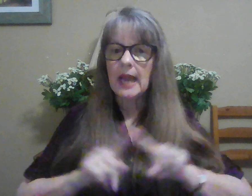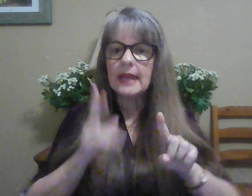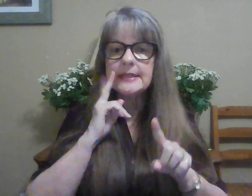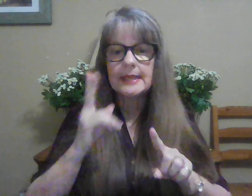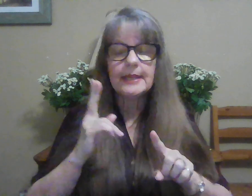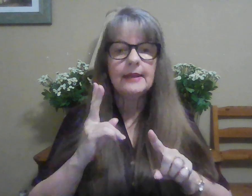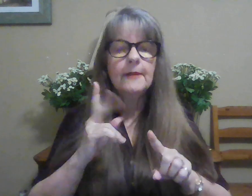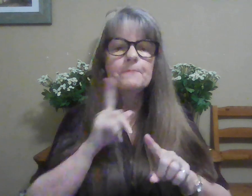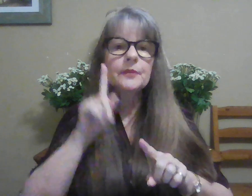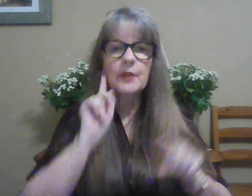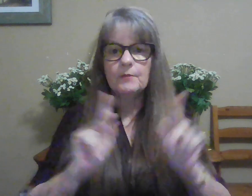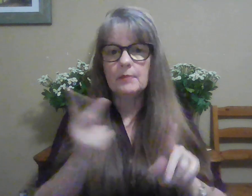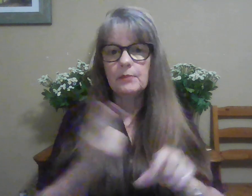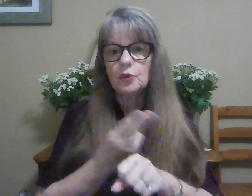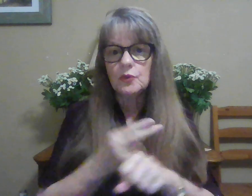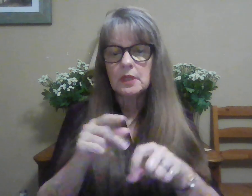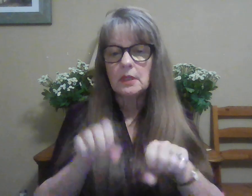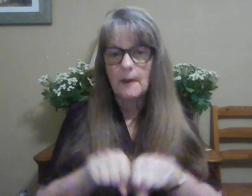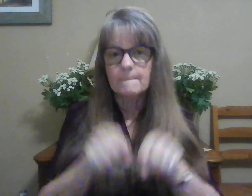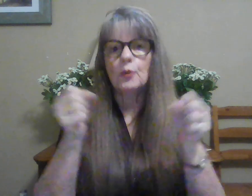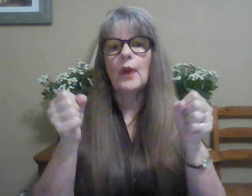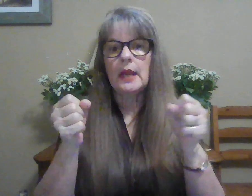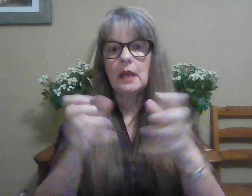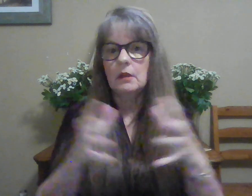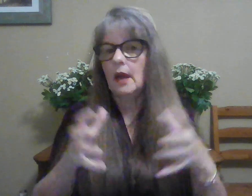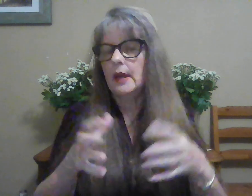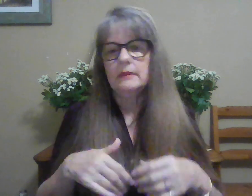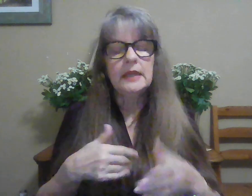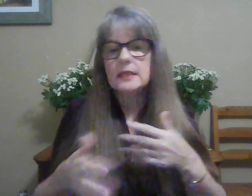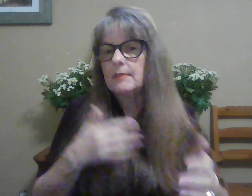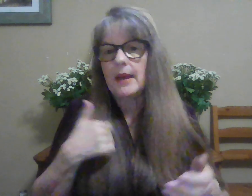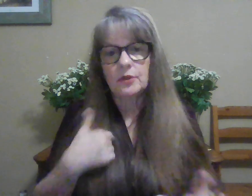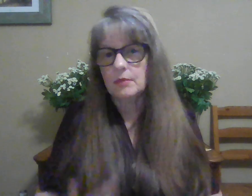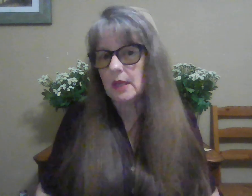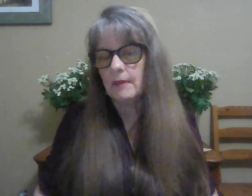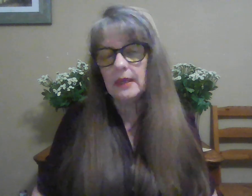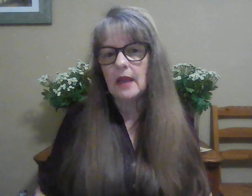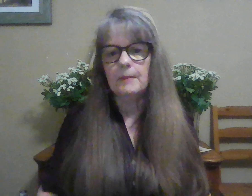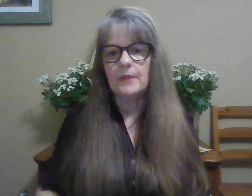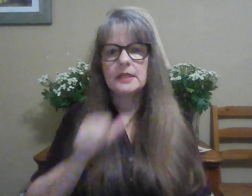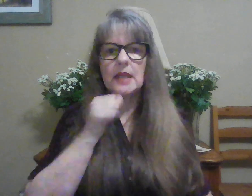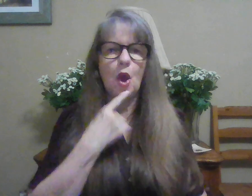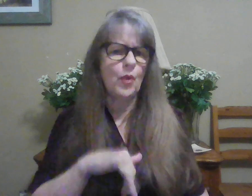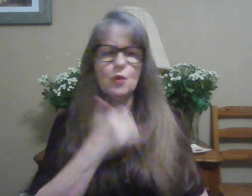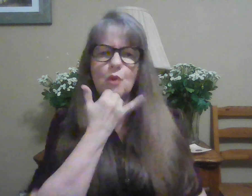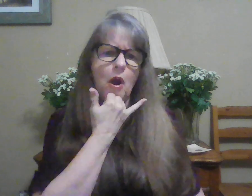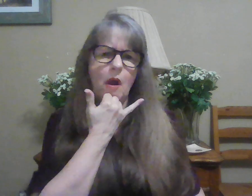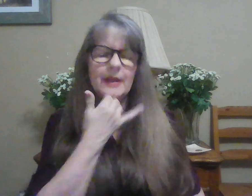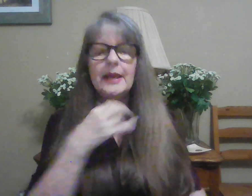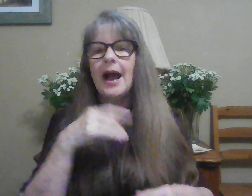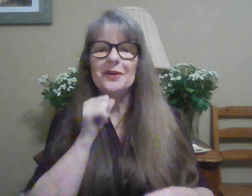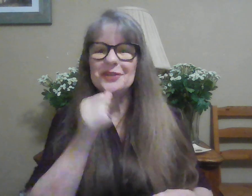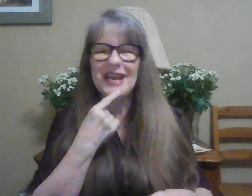I see deaf people using break a lot, and it doesn't matter to me. I mean, I'm not saying, oh, they're wrong. I don't say